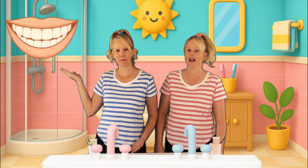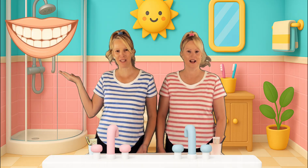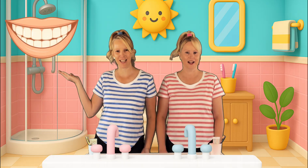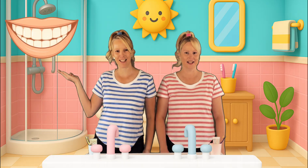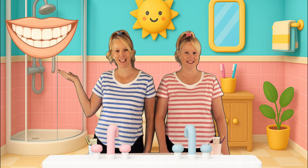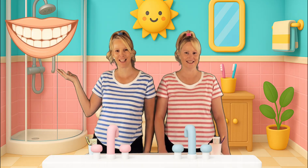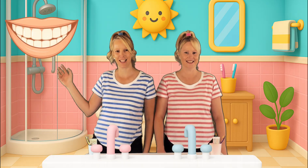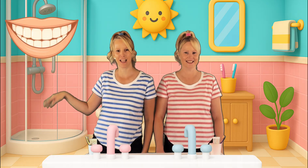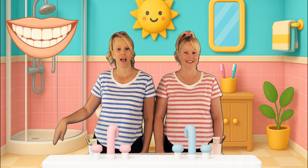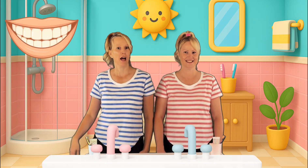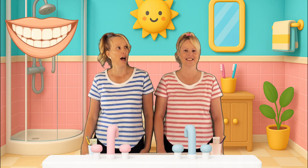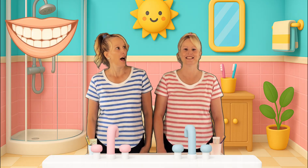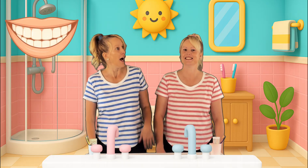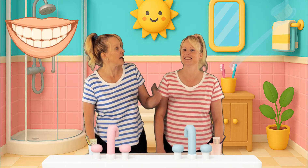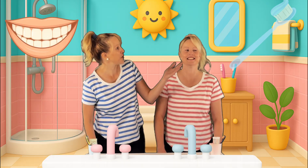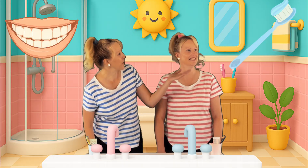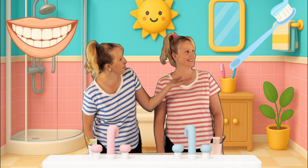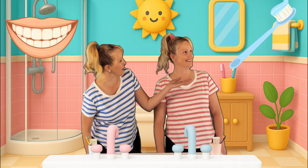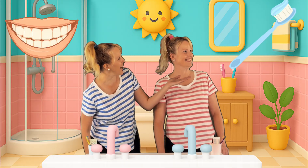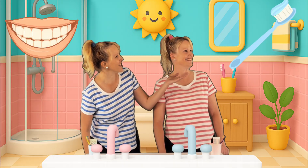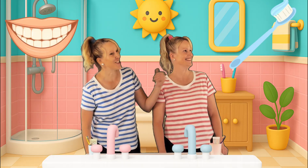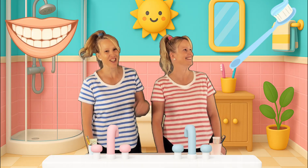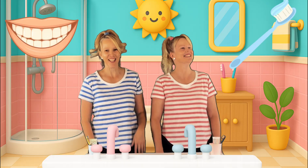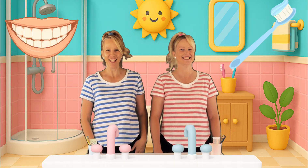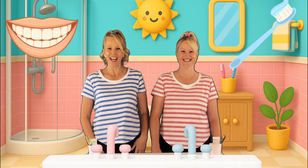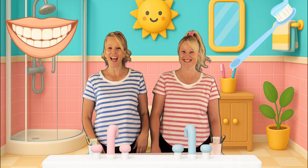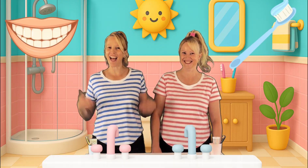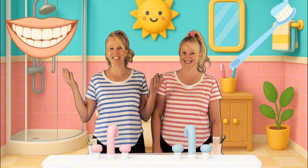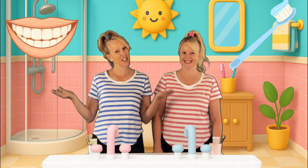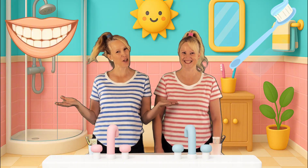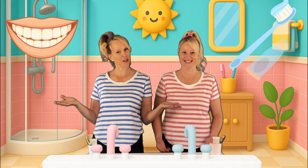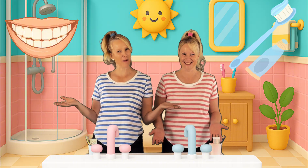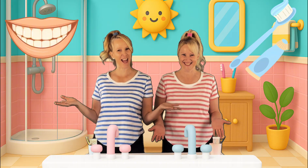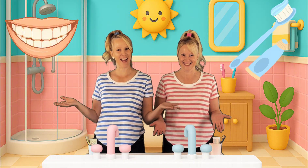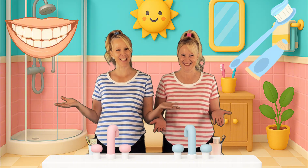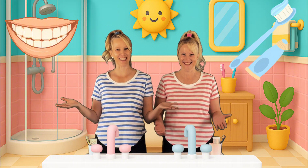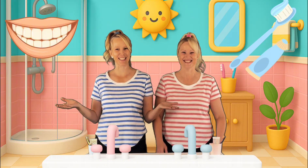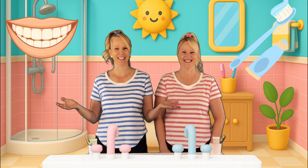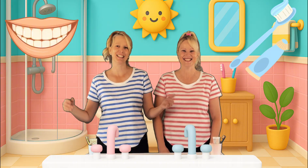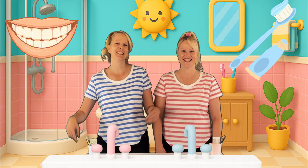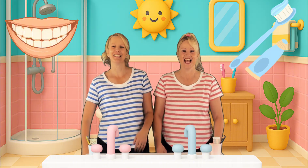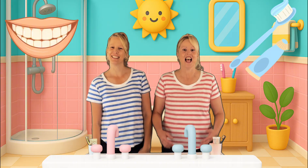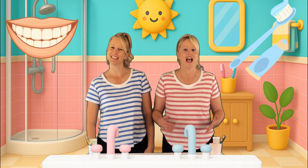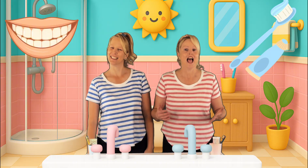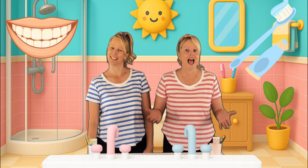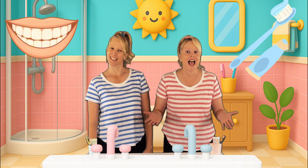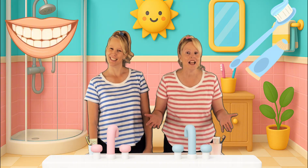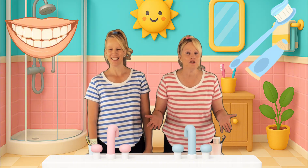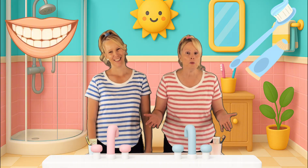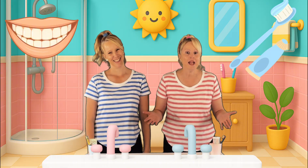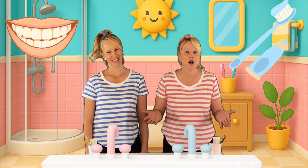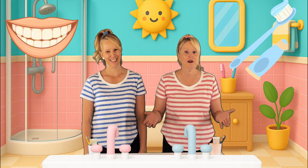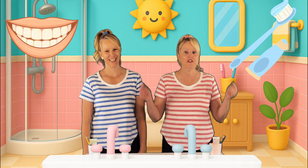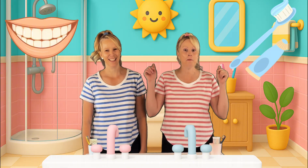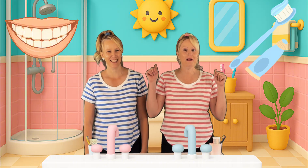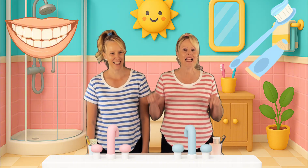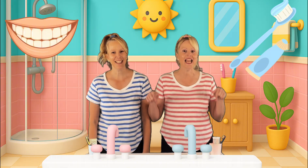teeth, a toothbrush, and toothpaste. And we are in the